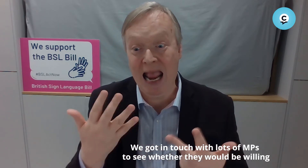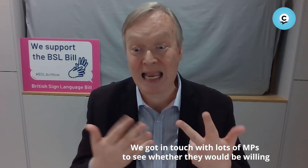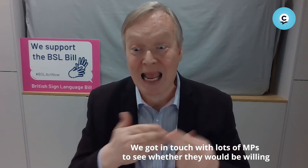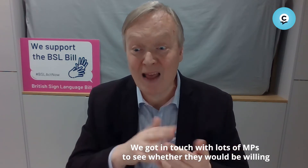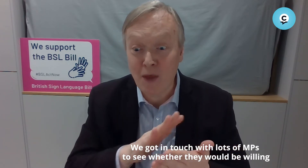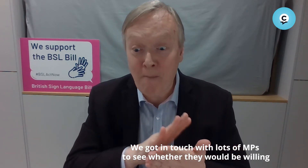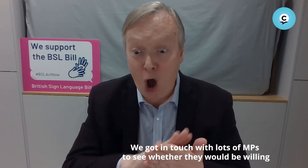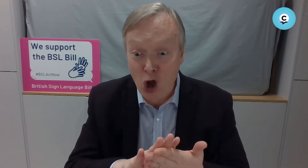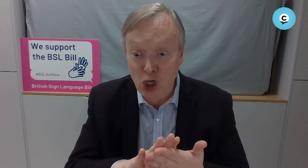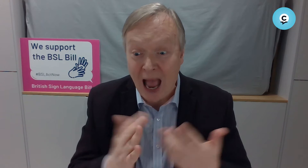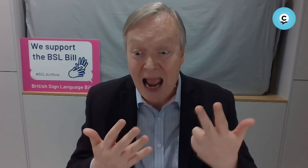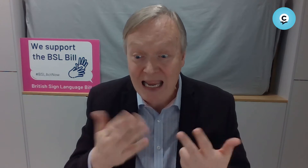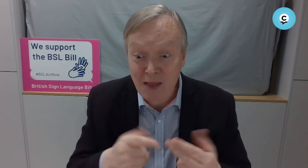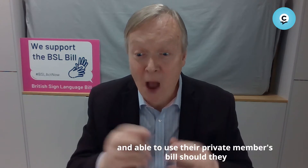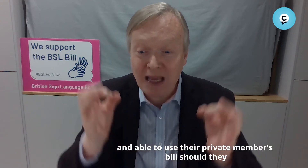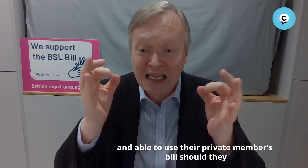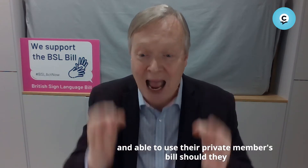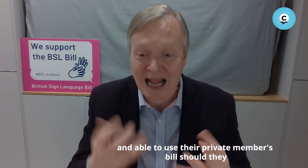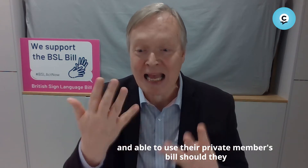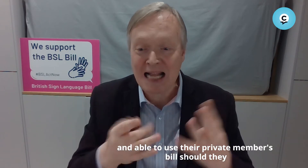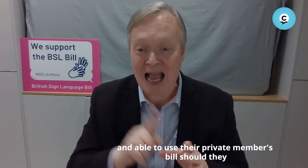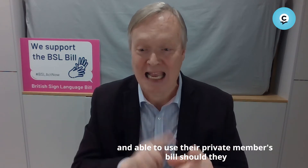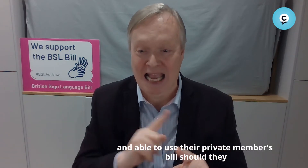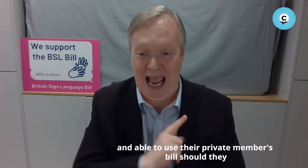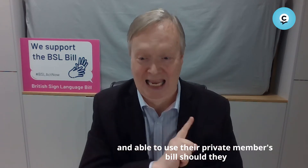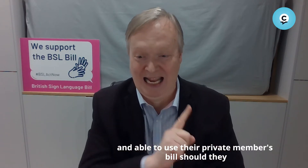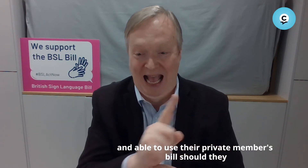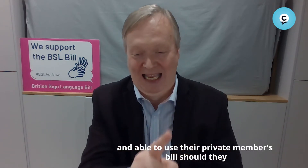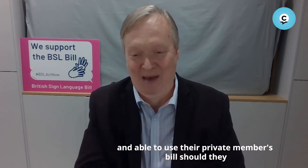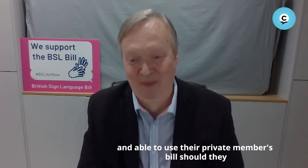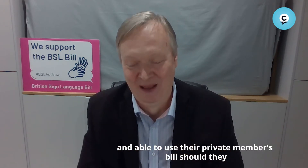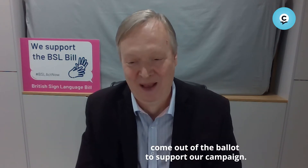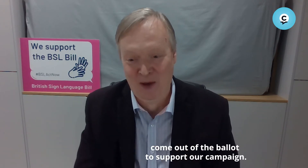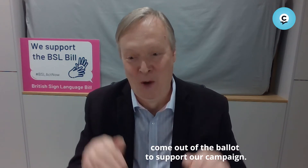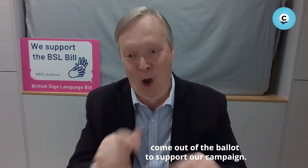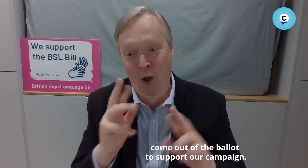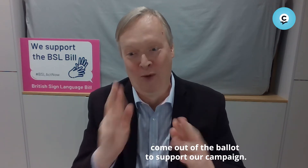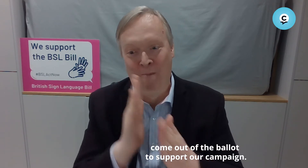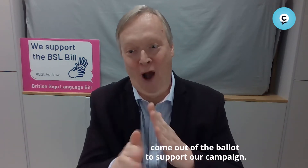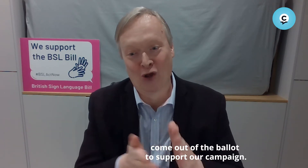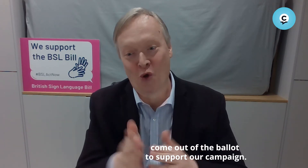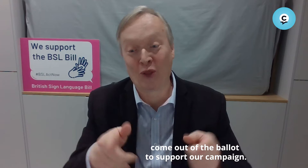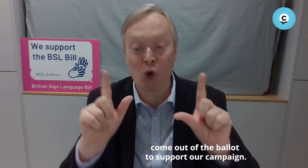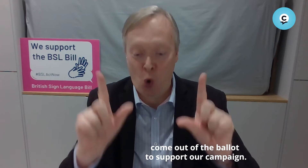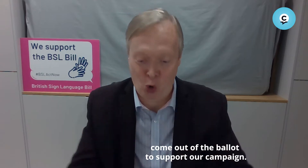be willing and able to use their private members' bill should they come out of the ballot to support our